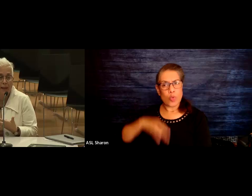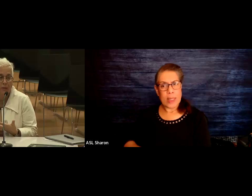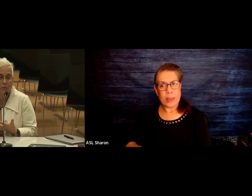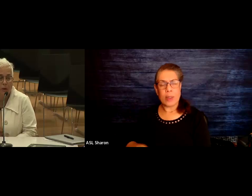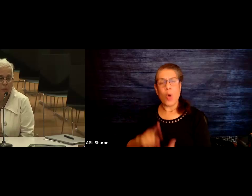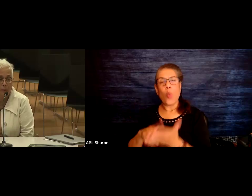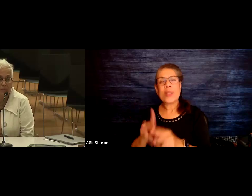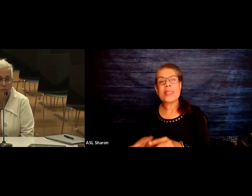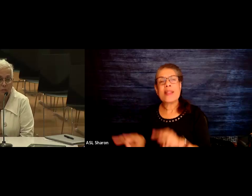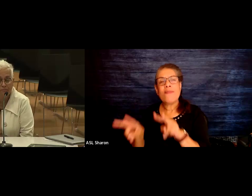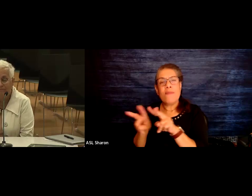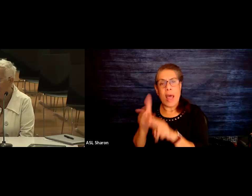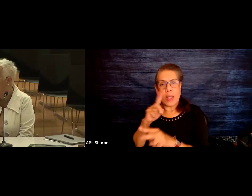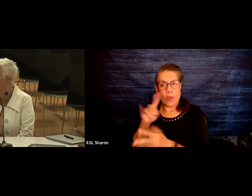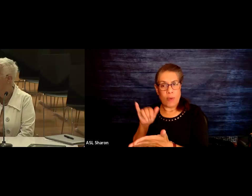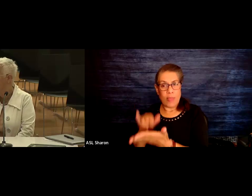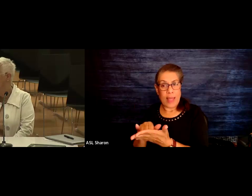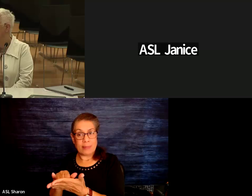What's the value proposition?